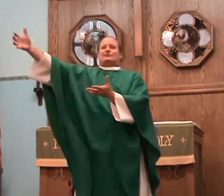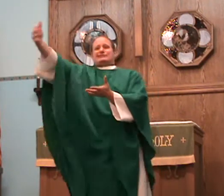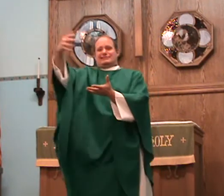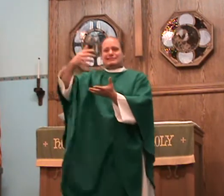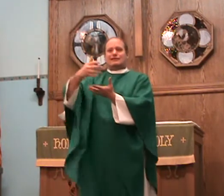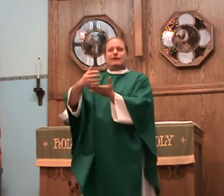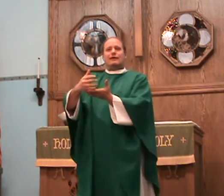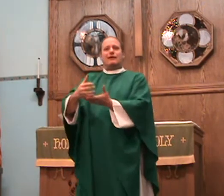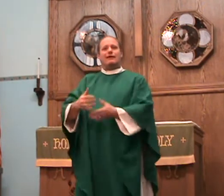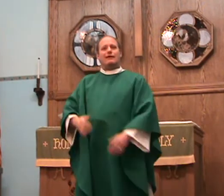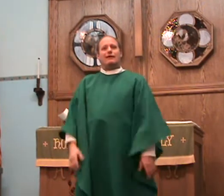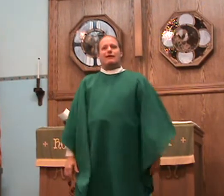gatherers.